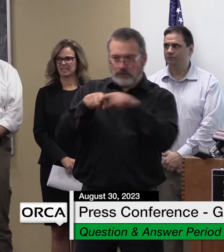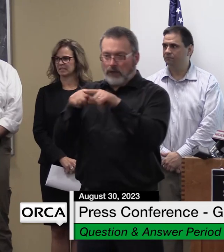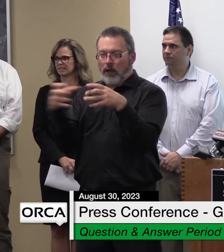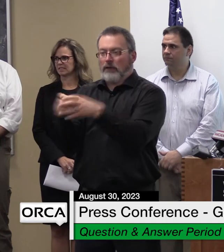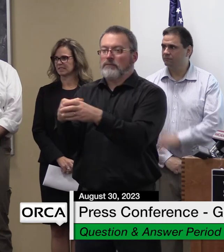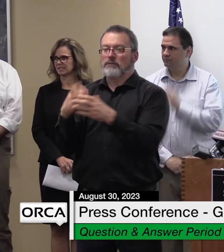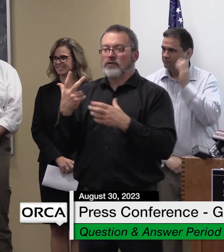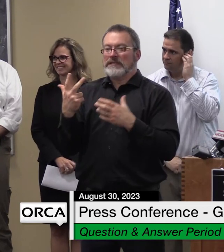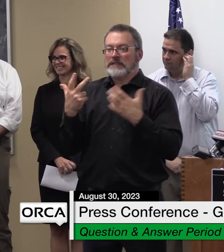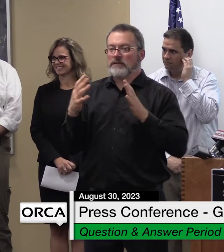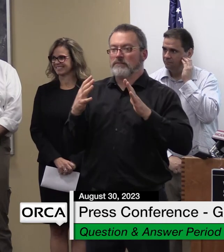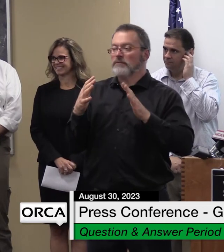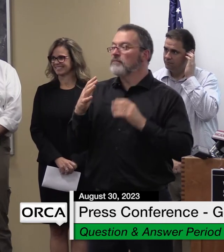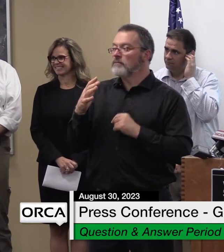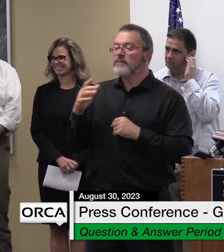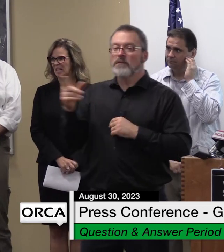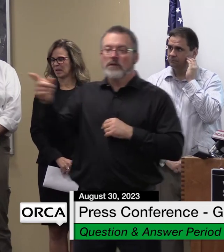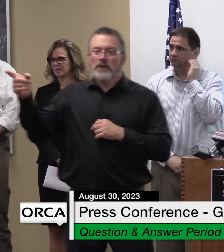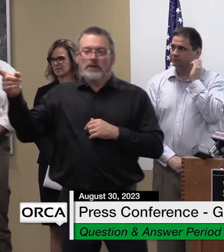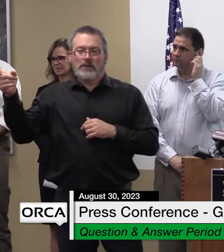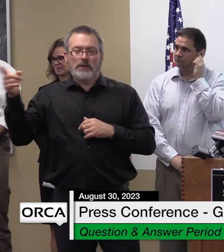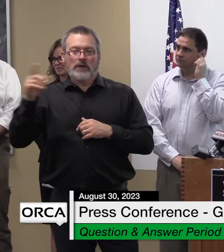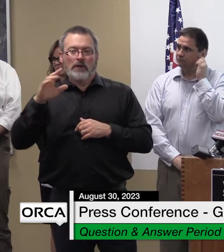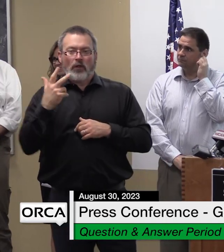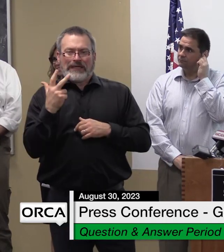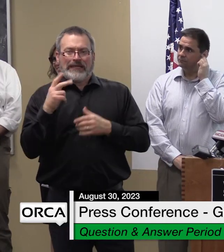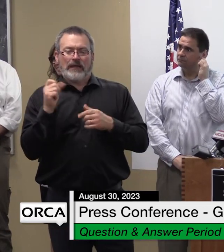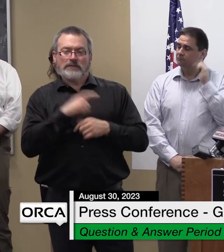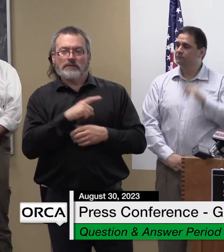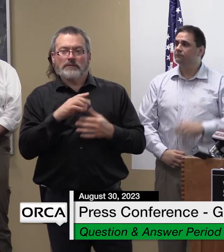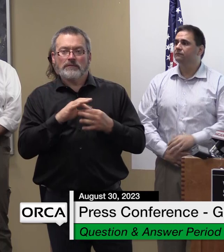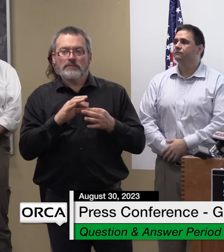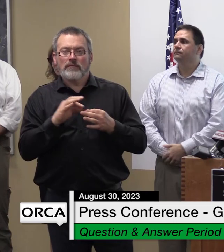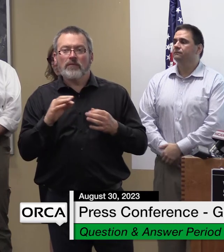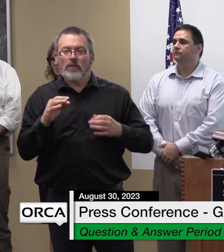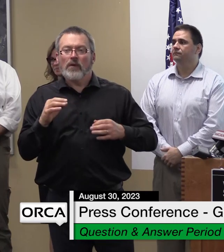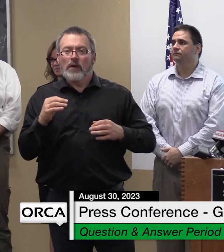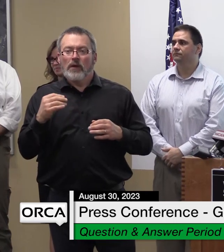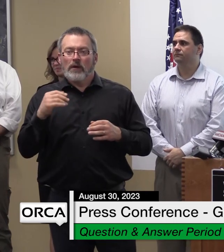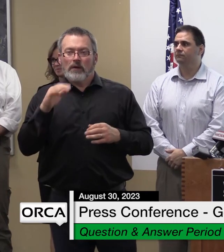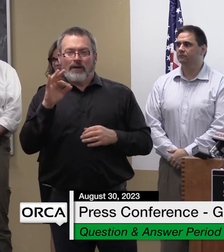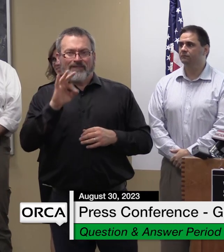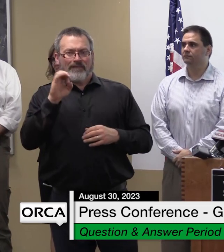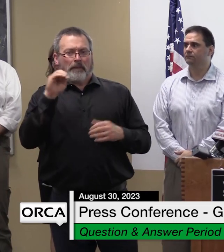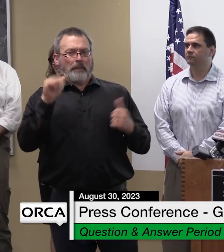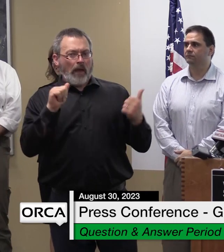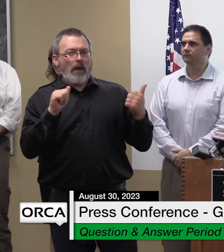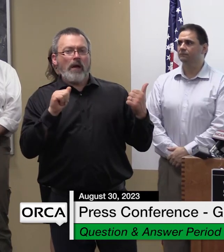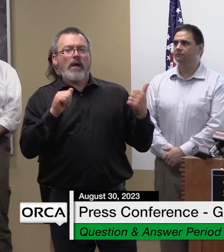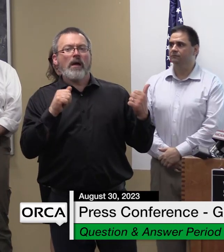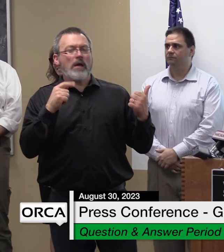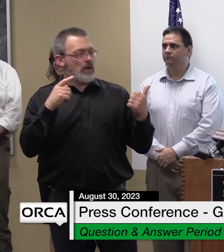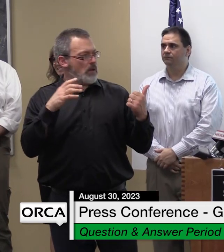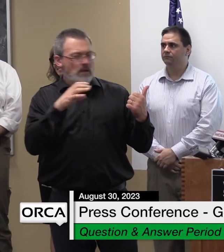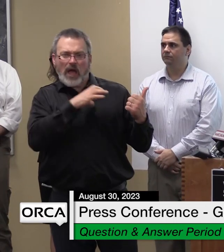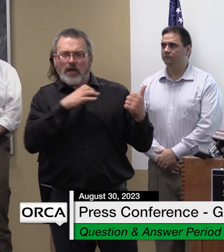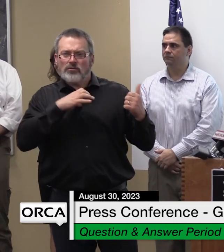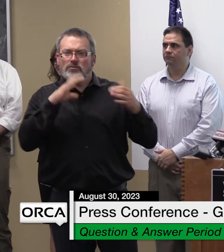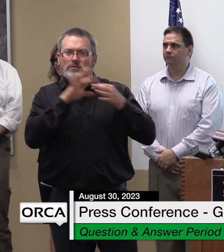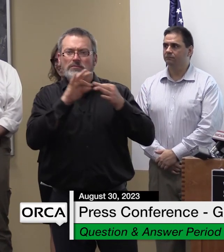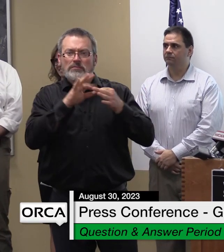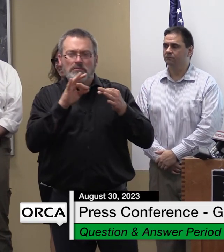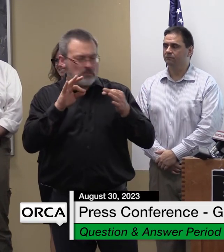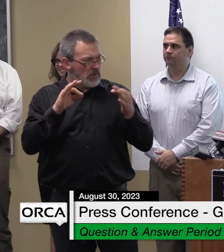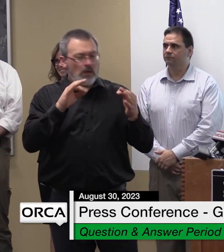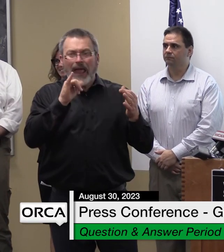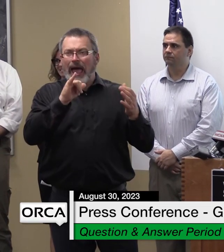Governor, Peter also mentioned funding for FEMA. As you know, Congress is going to be coming back. They've got spending bills they have to work through. There are